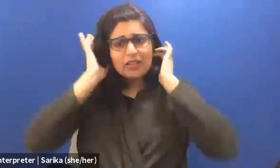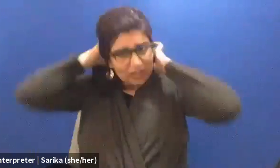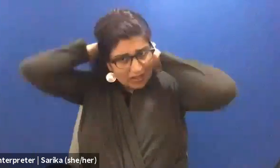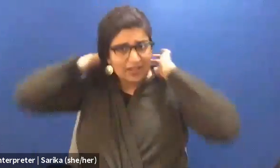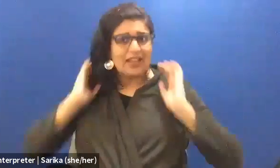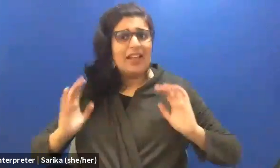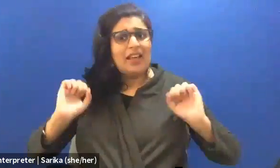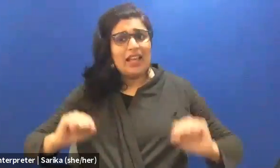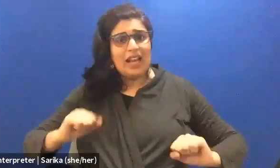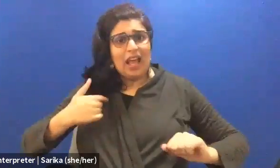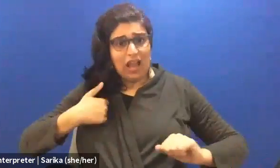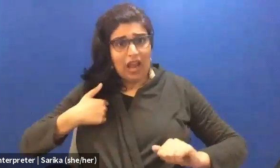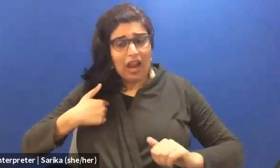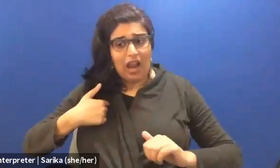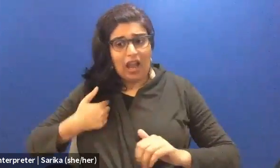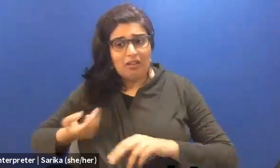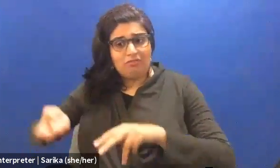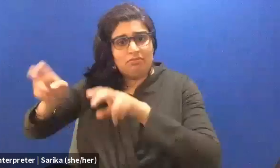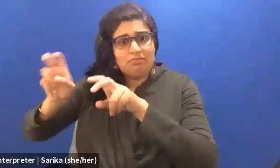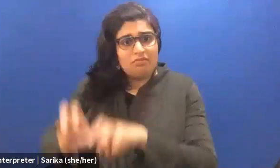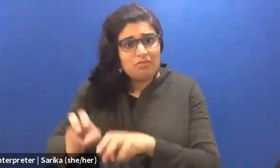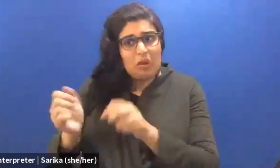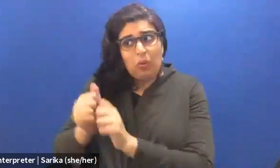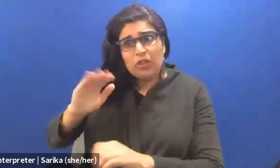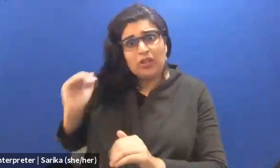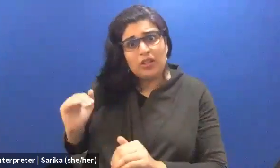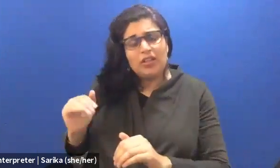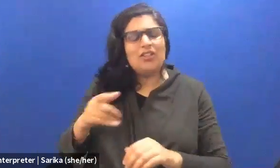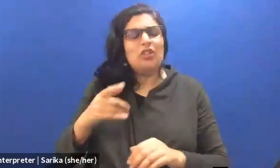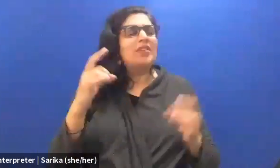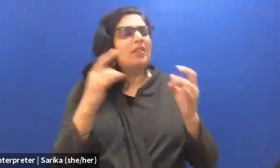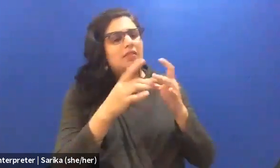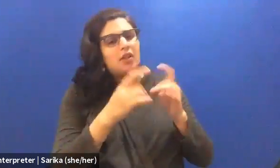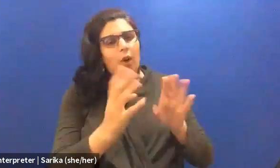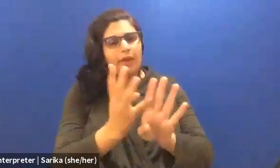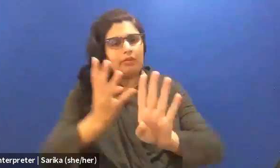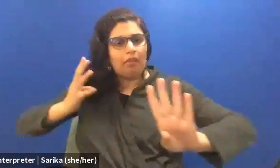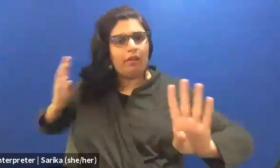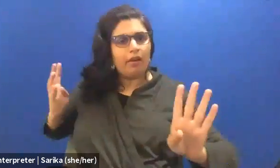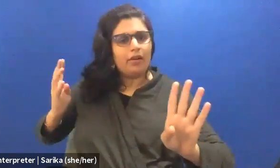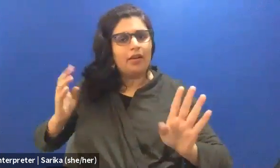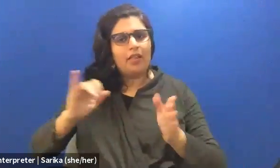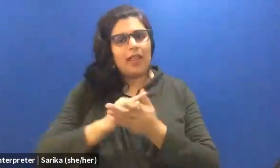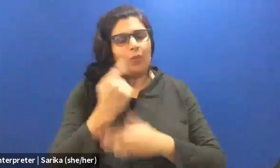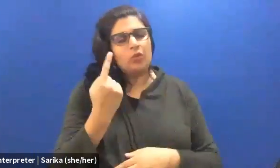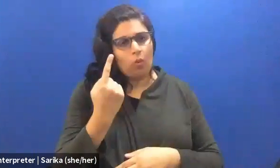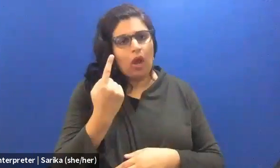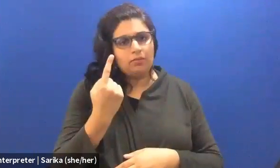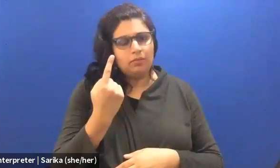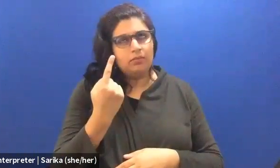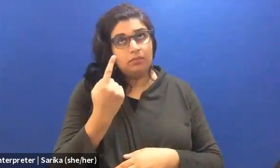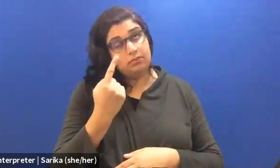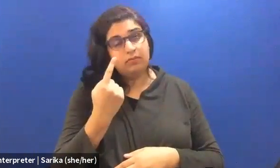I sit over here with your child? She was in the Starbucks line, so that was one clue.